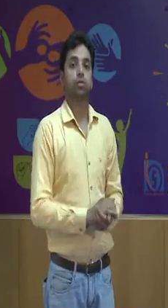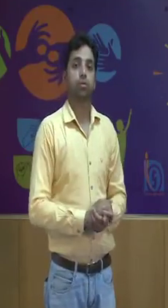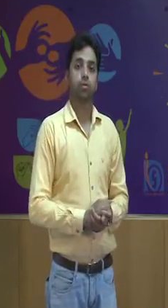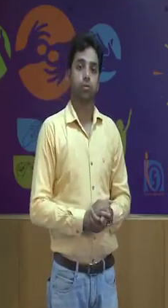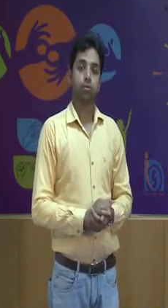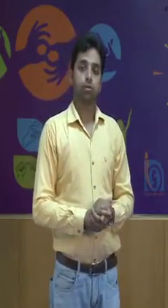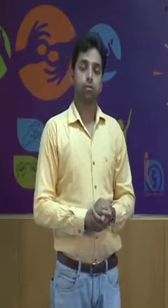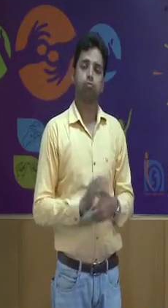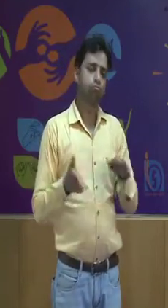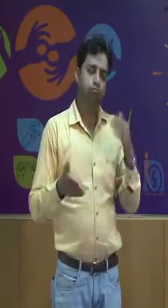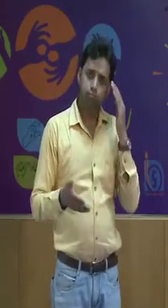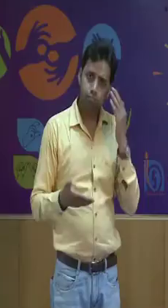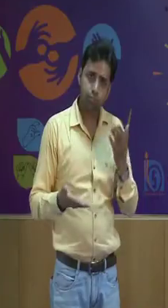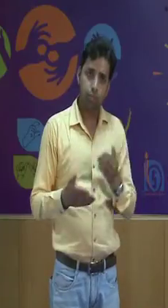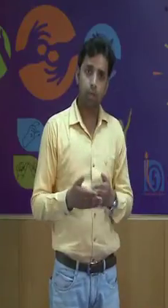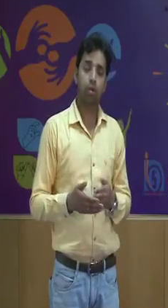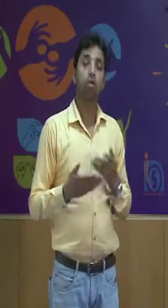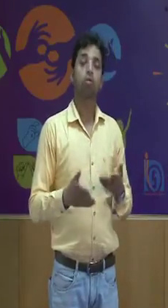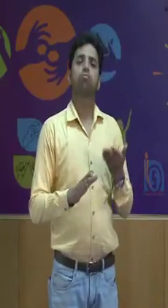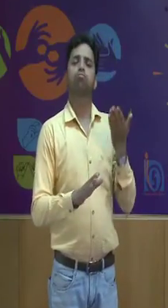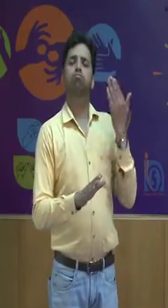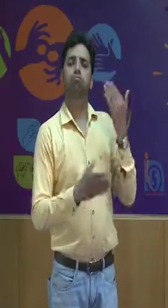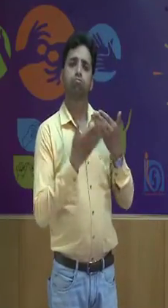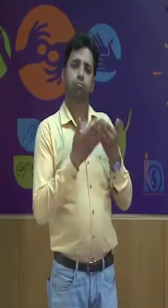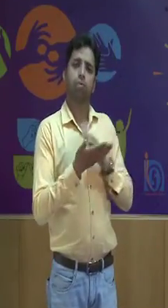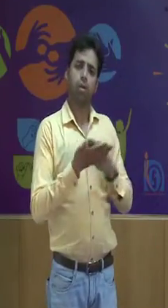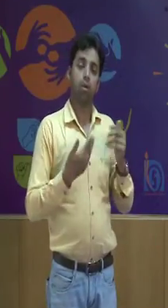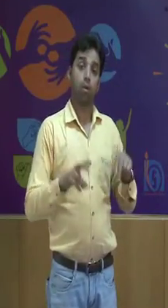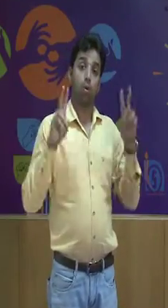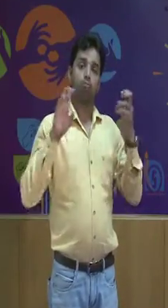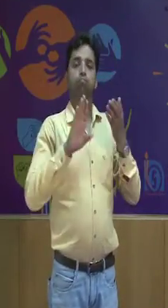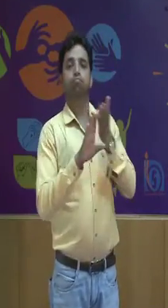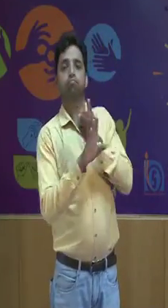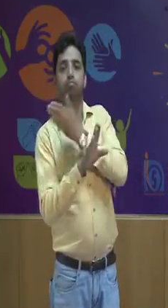As you know, we studied about this topic in the previous video.